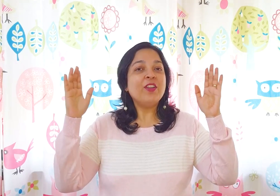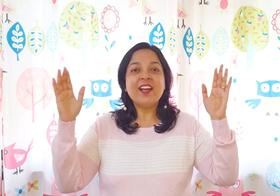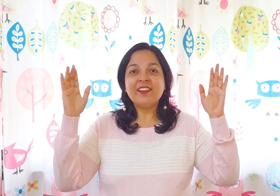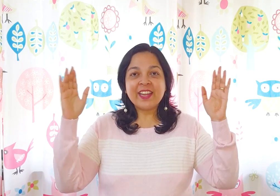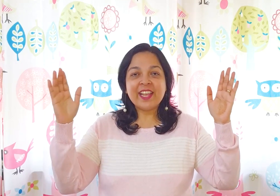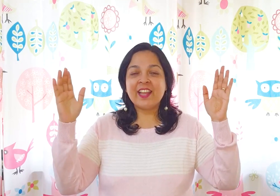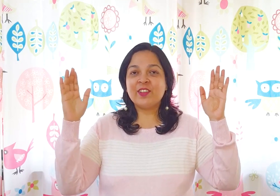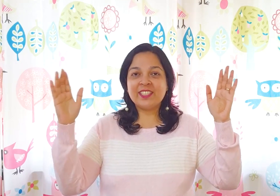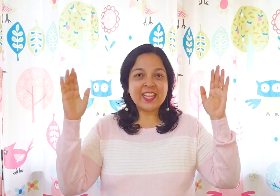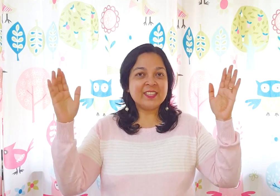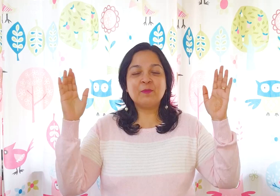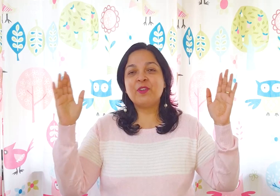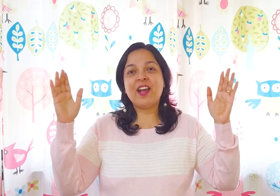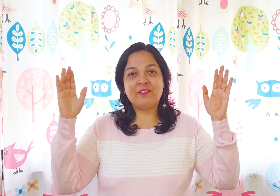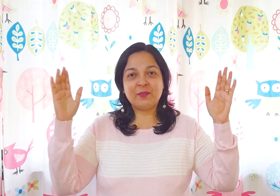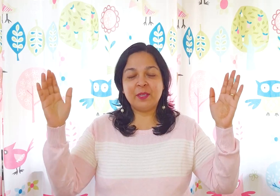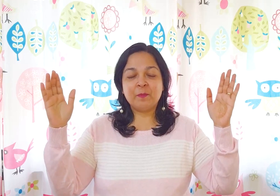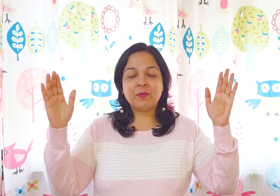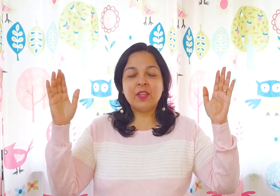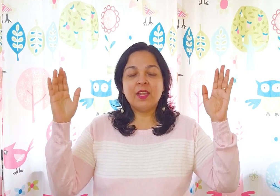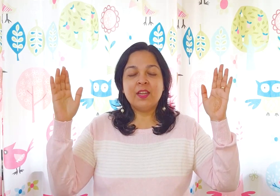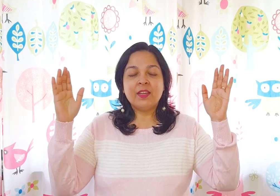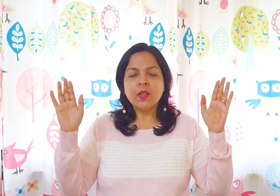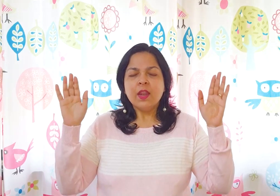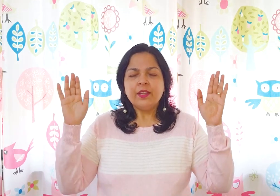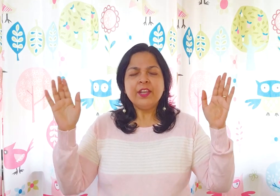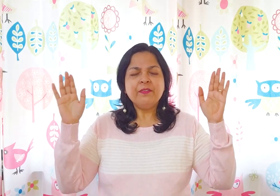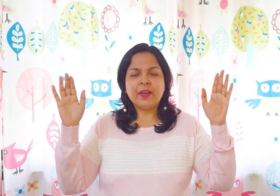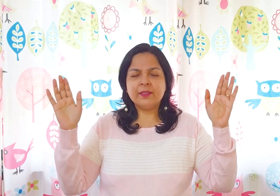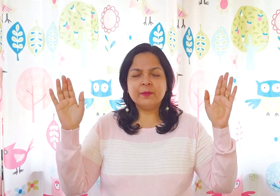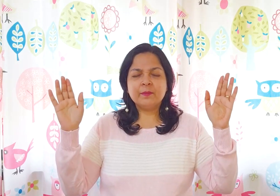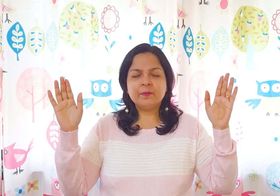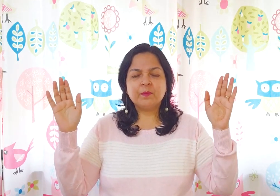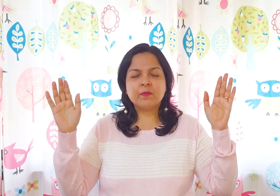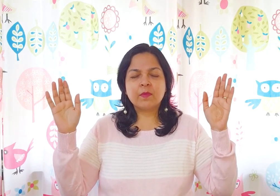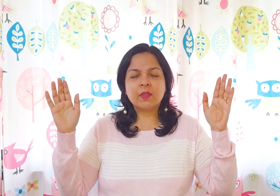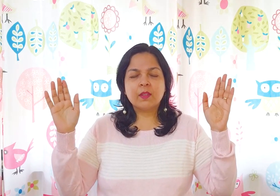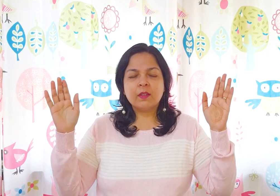you all are ready and you can say this prayer after me. Dear Father,